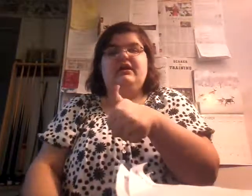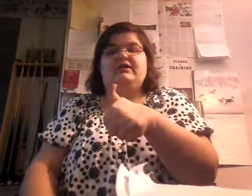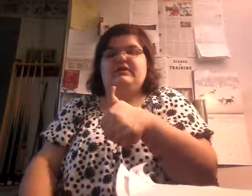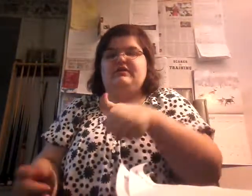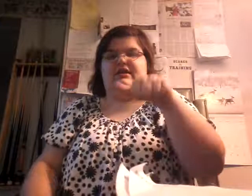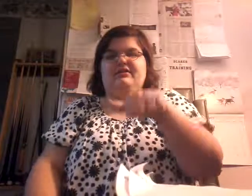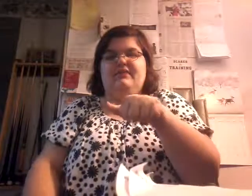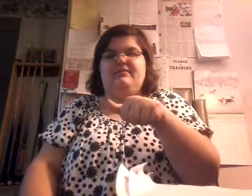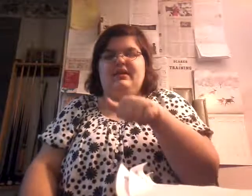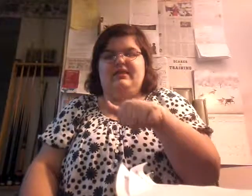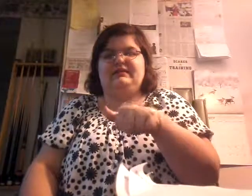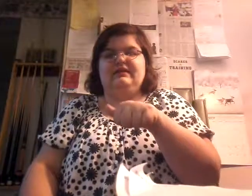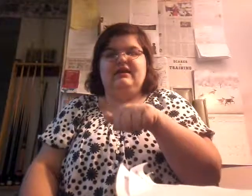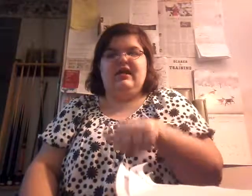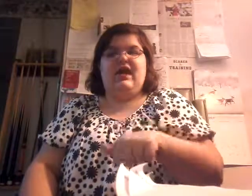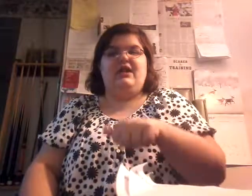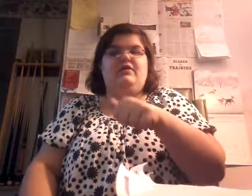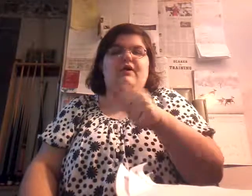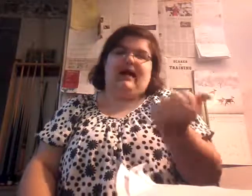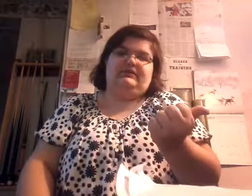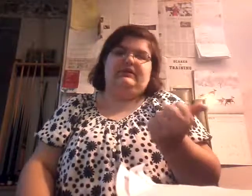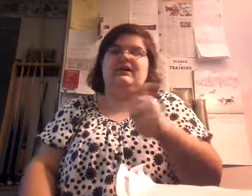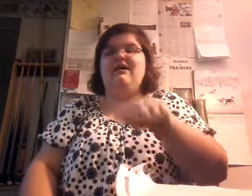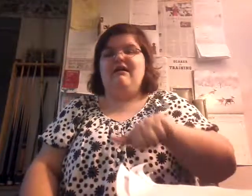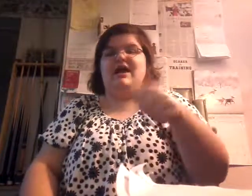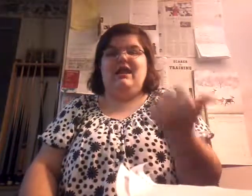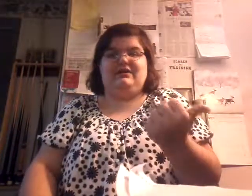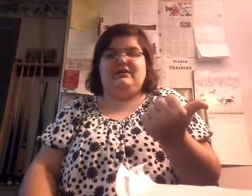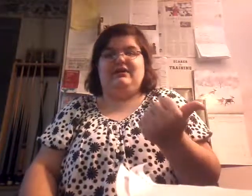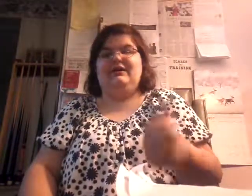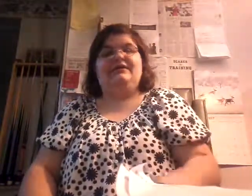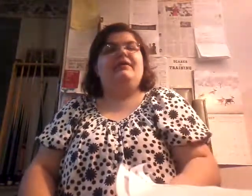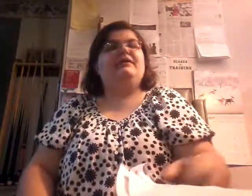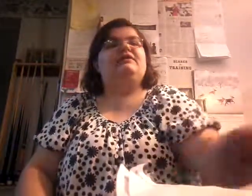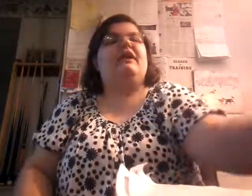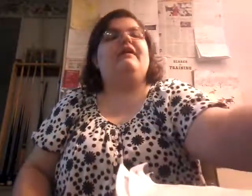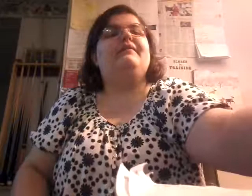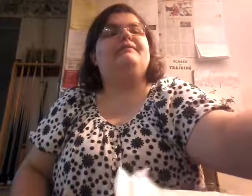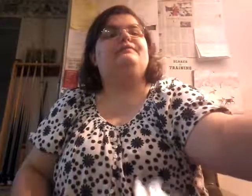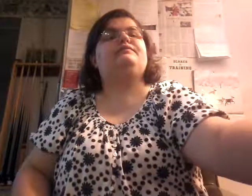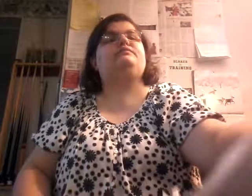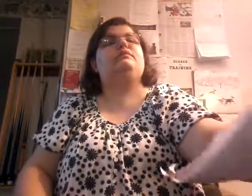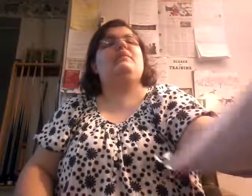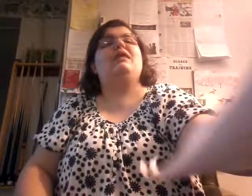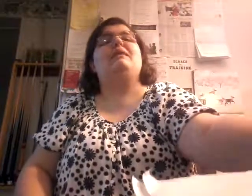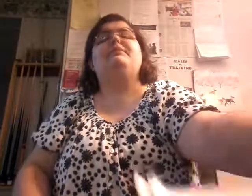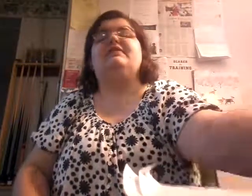So you take your thumb like this and you go out. Another. So, and then